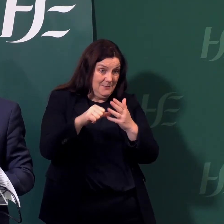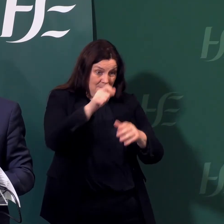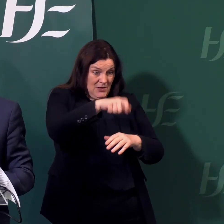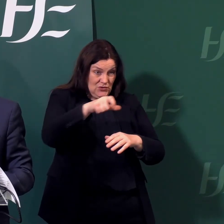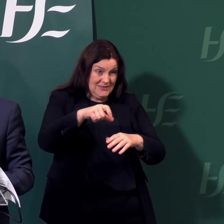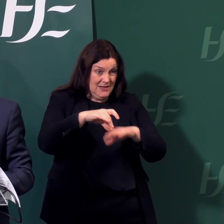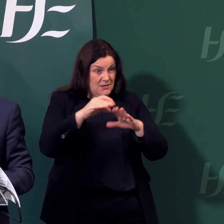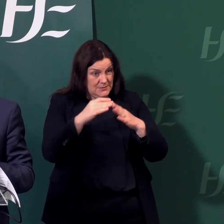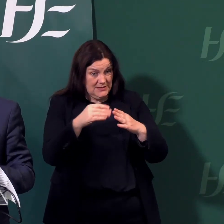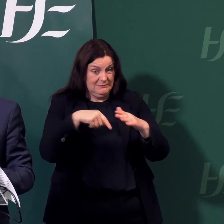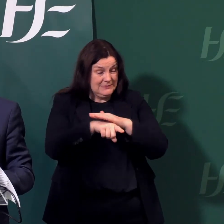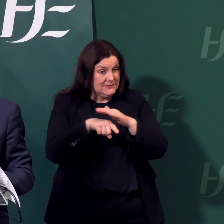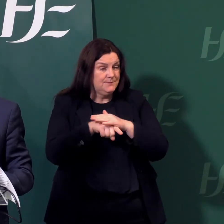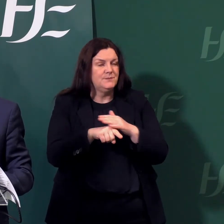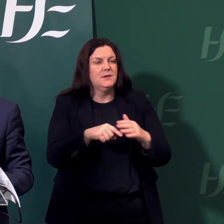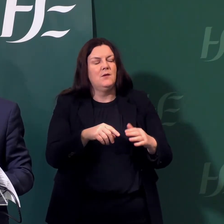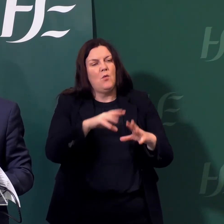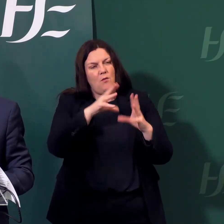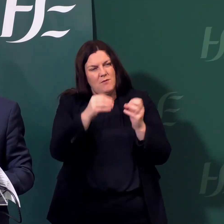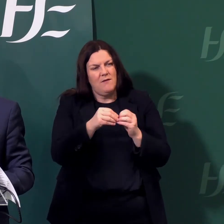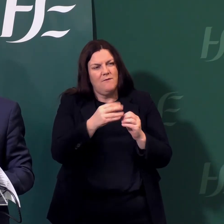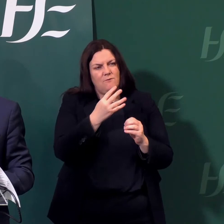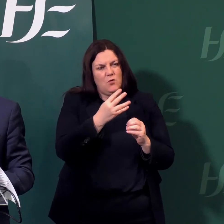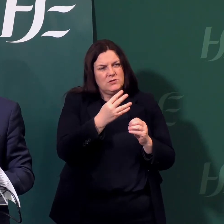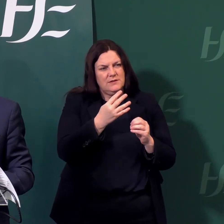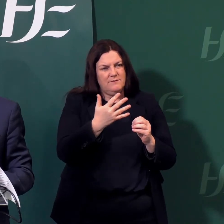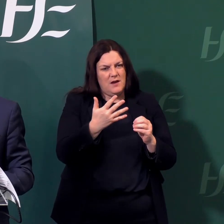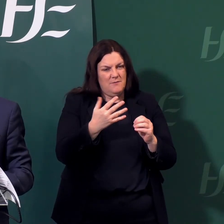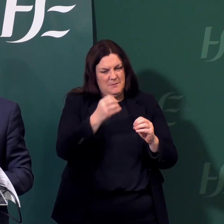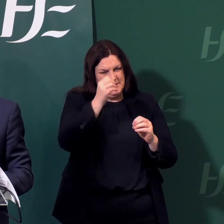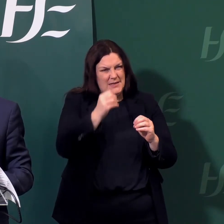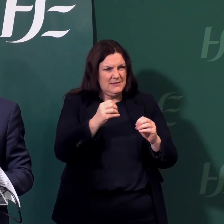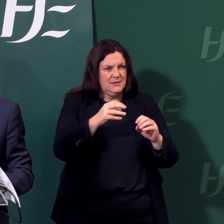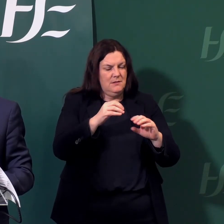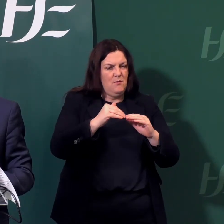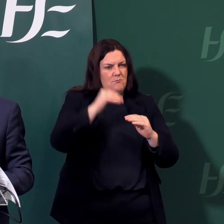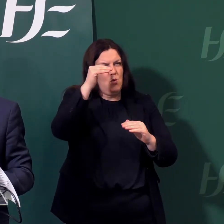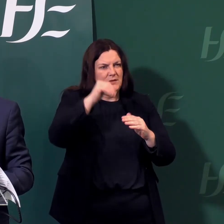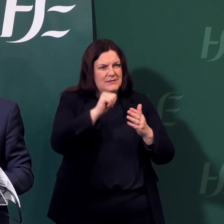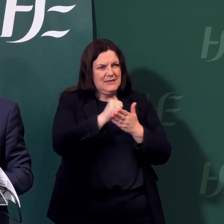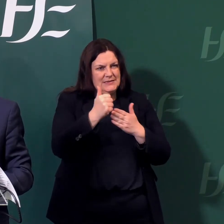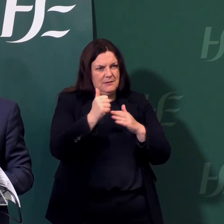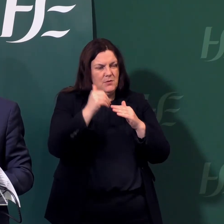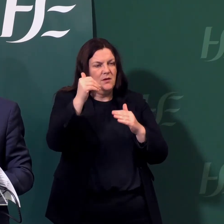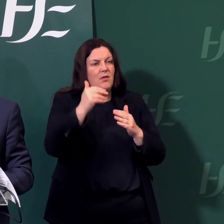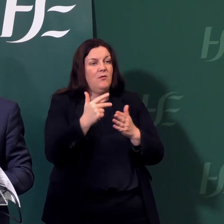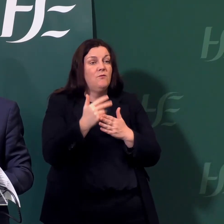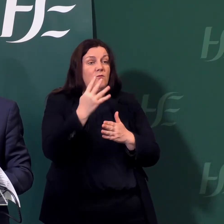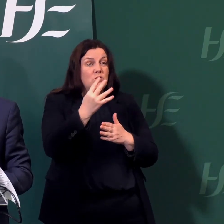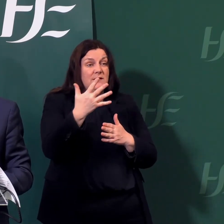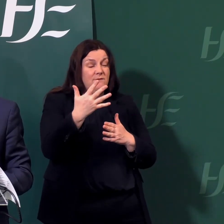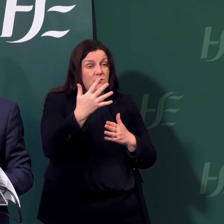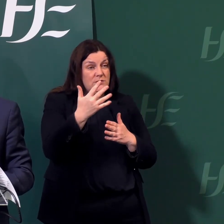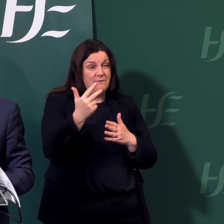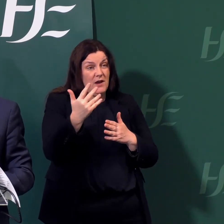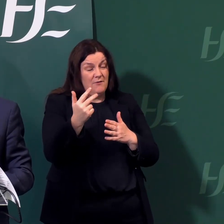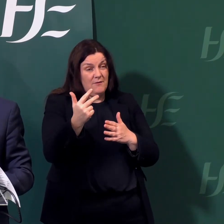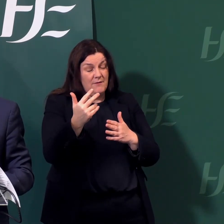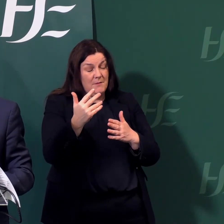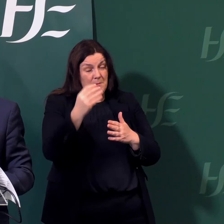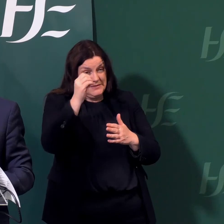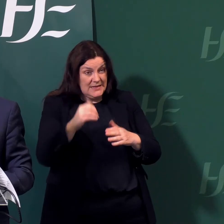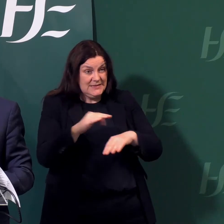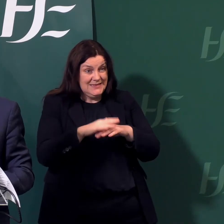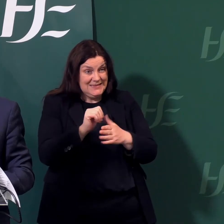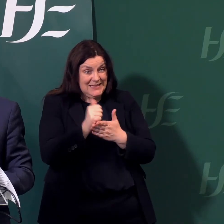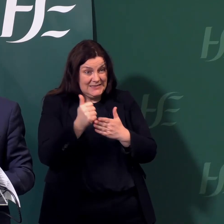40% are age 65 and over. About 40% are aged between 35 and 64. 13% are between